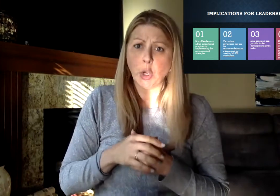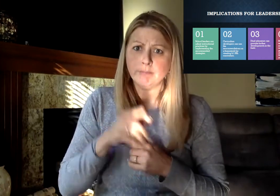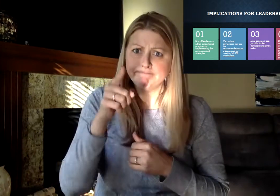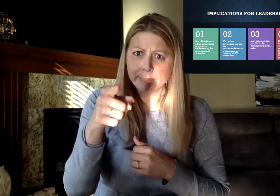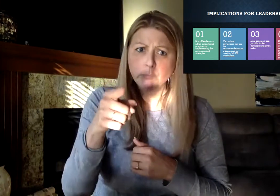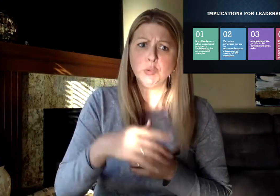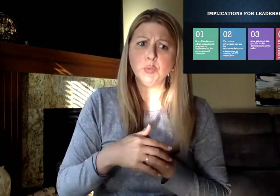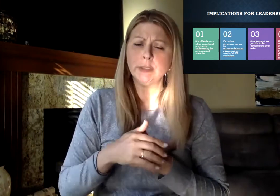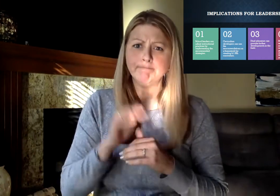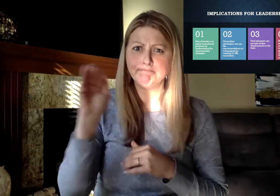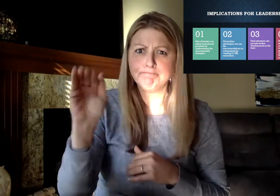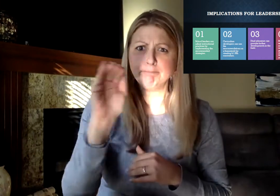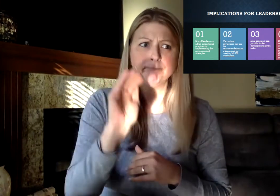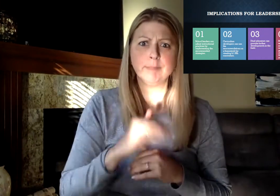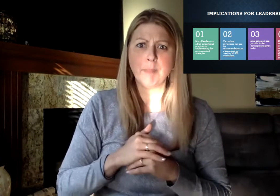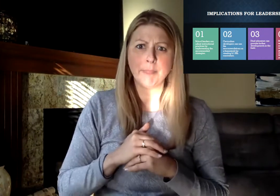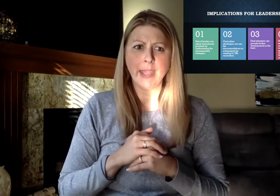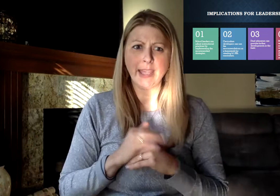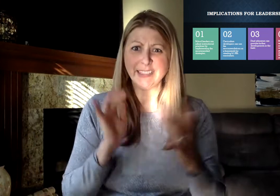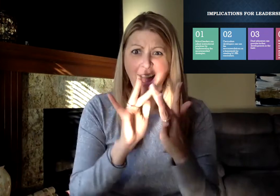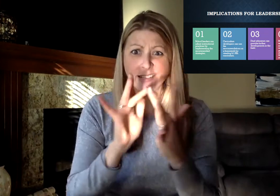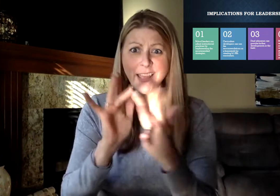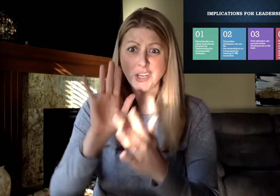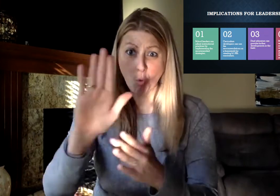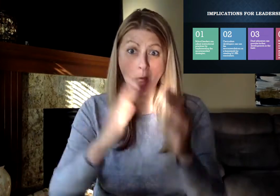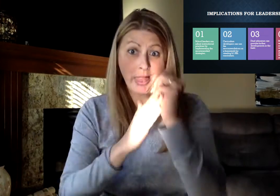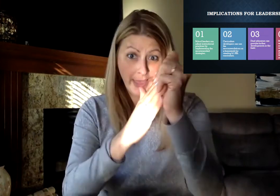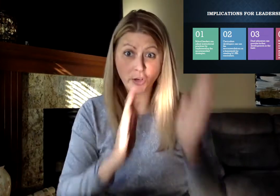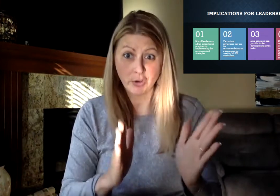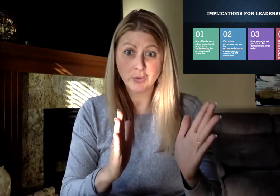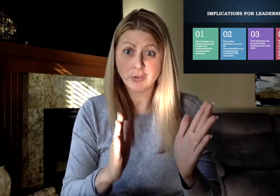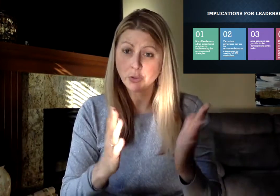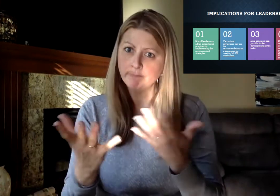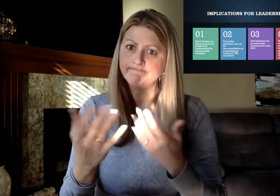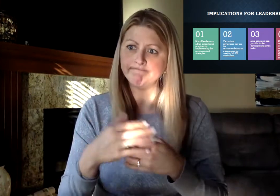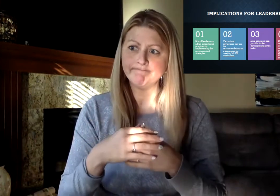that. So it's up to you to bug and contact your leaders.